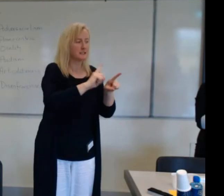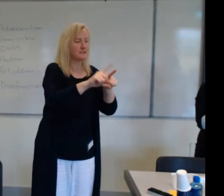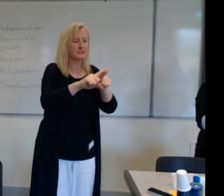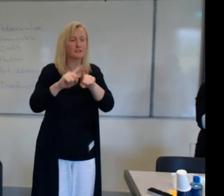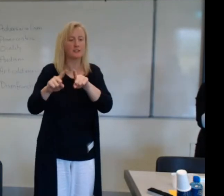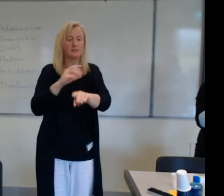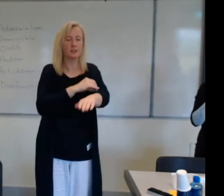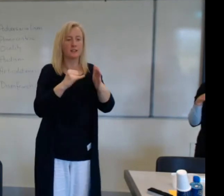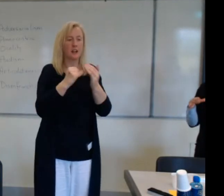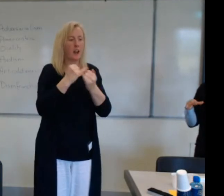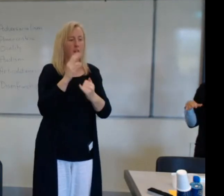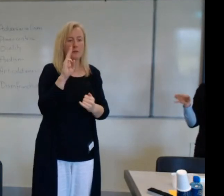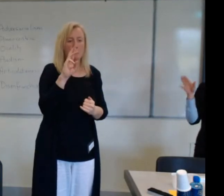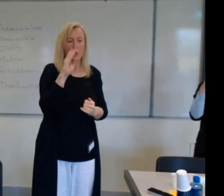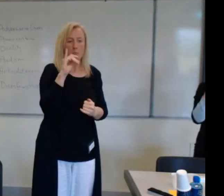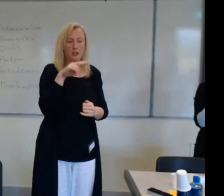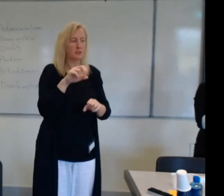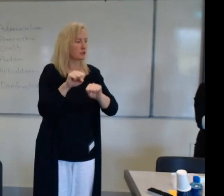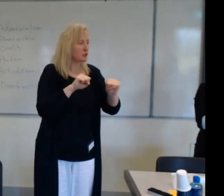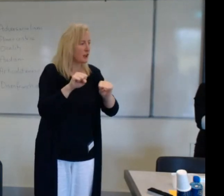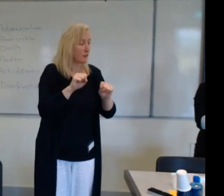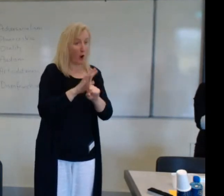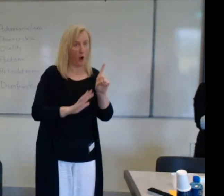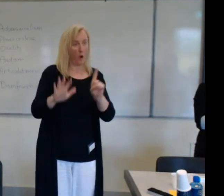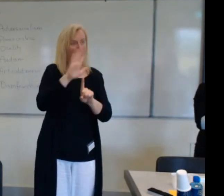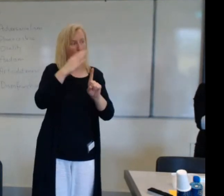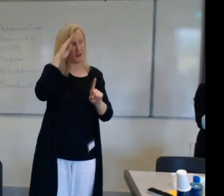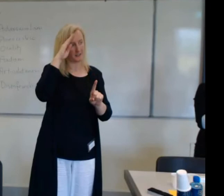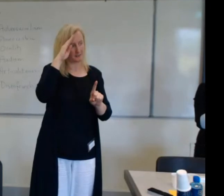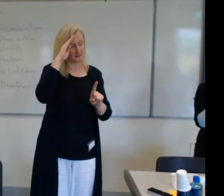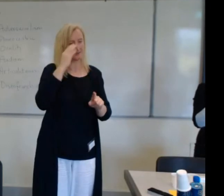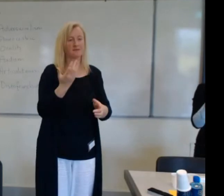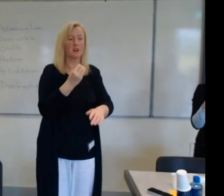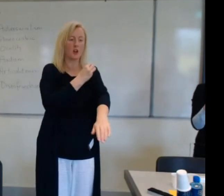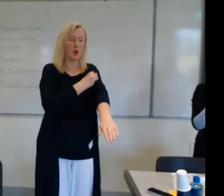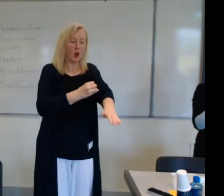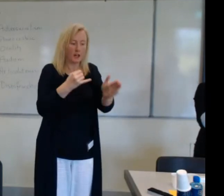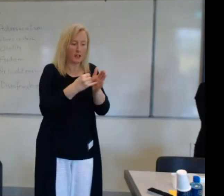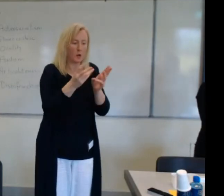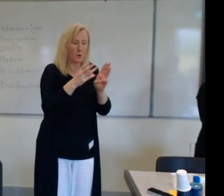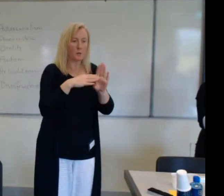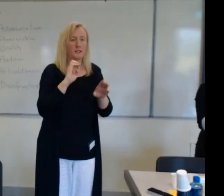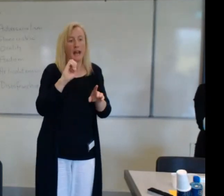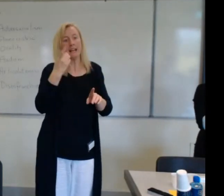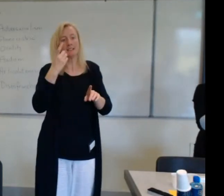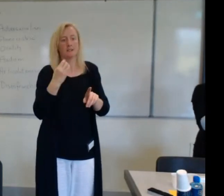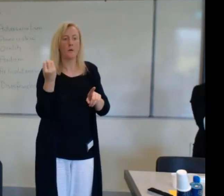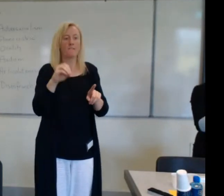like probation services all over Ireland, or organization working with ex-offenders, and see if they were working with